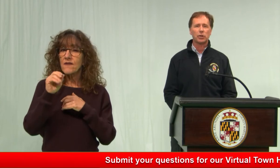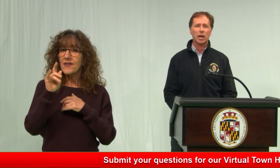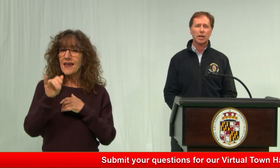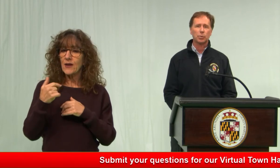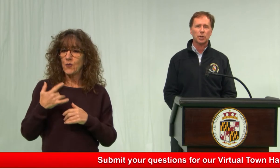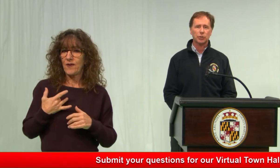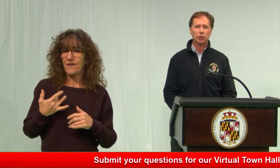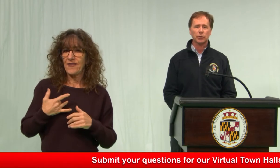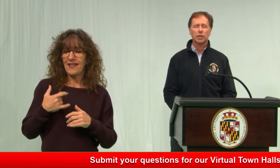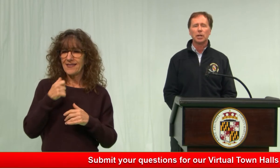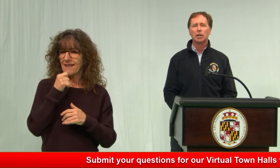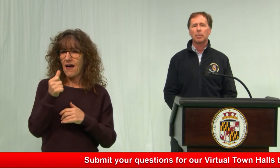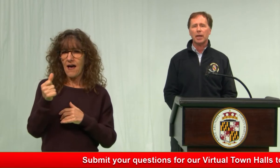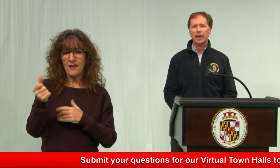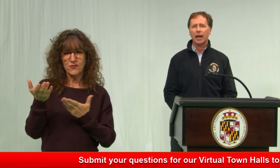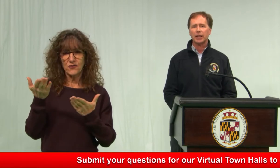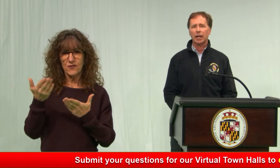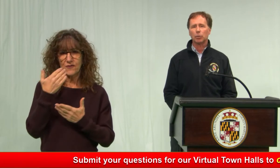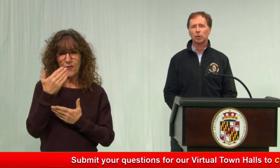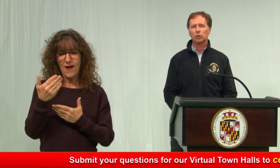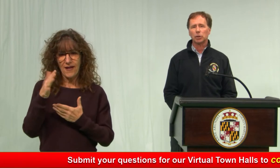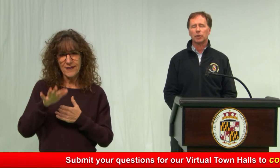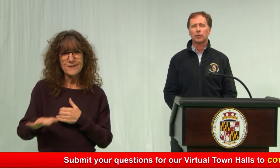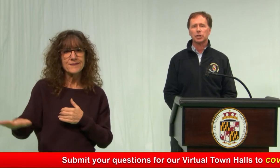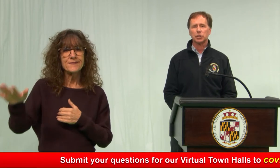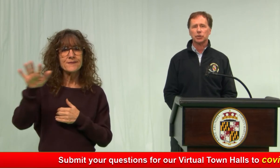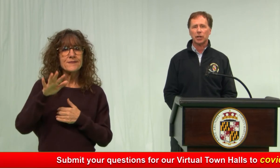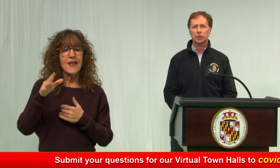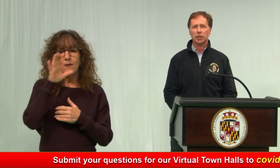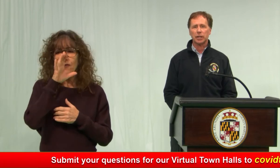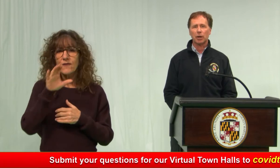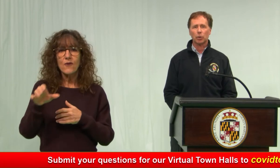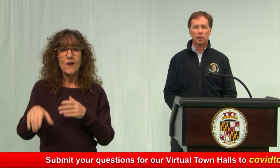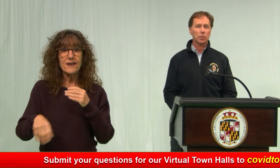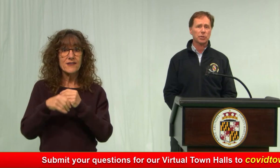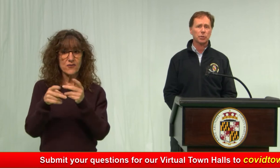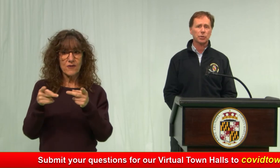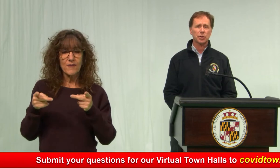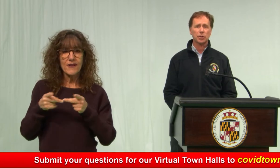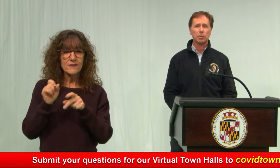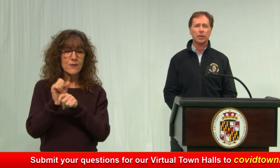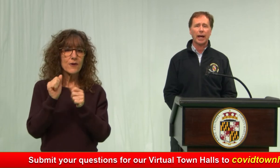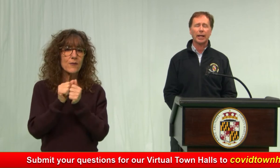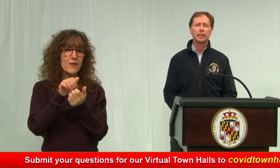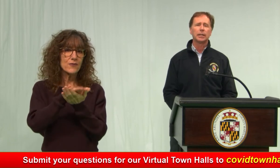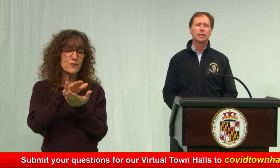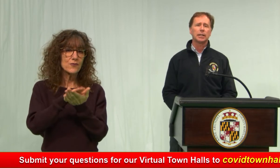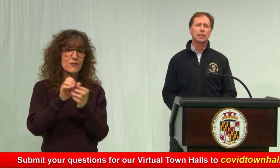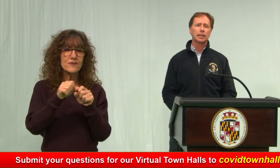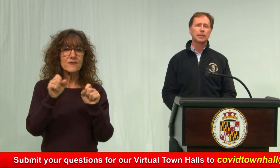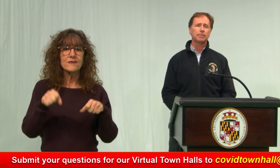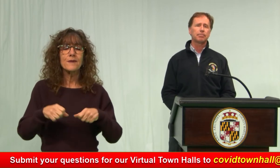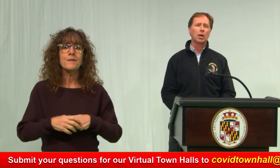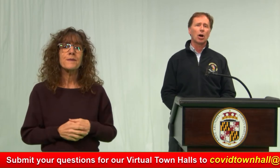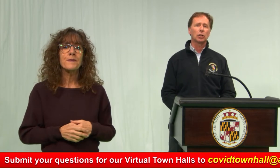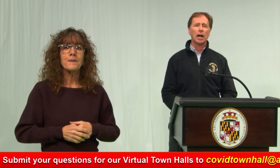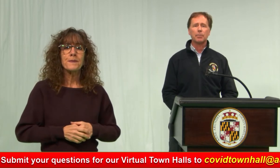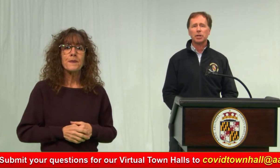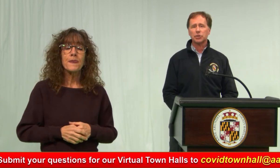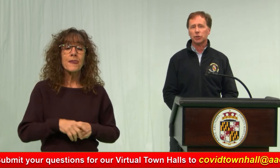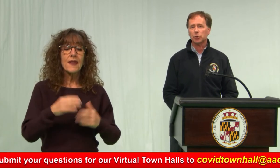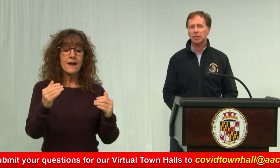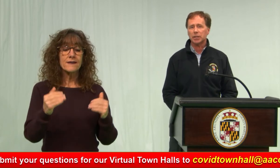we feel are not as well served by that, and we're looking for additional sites right now, working with the school system on that.